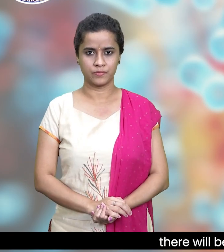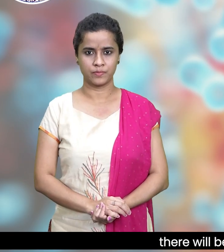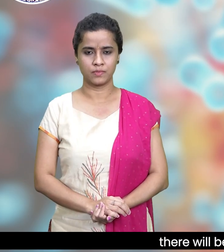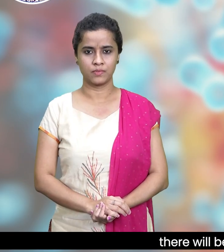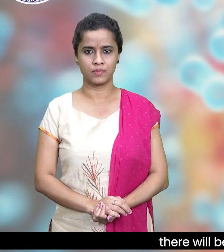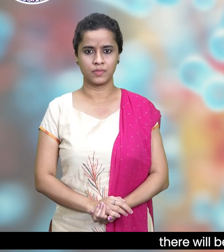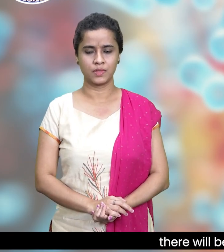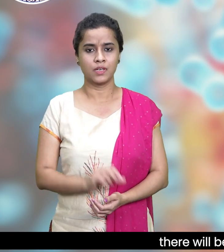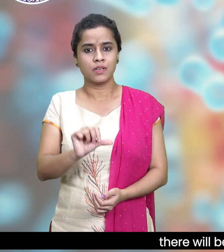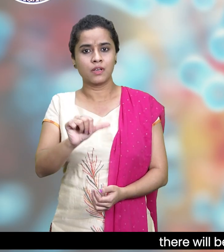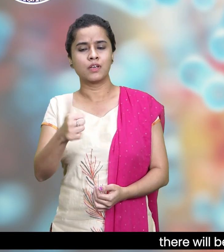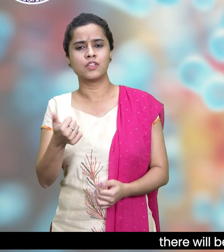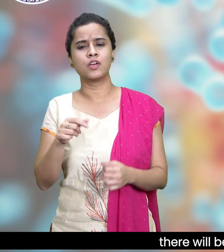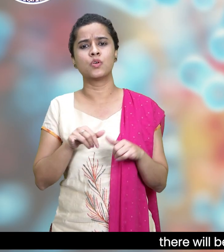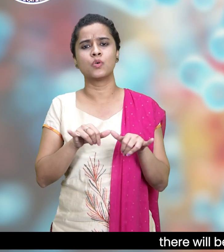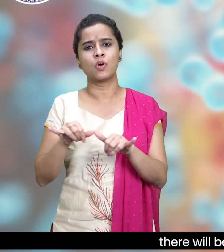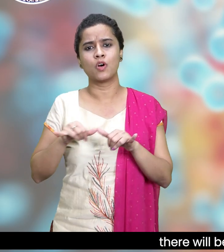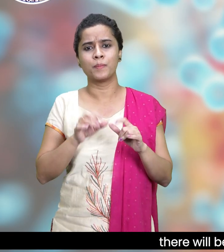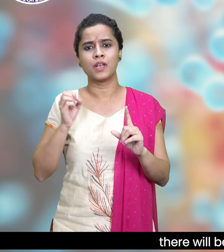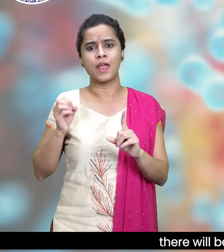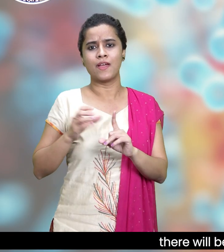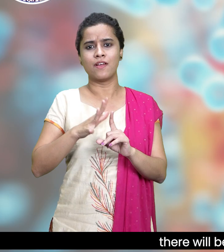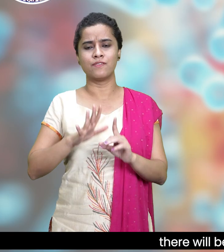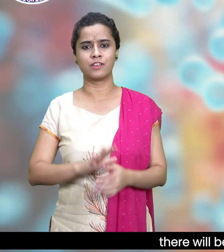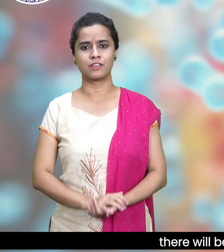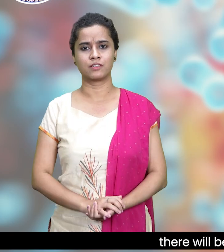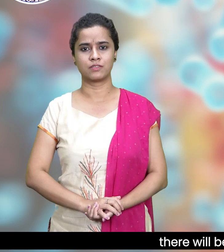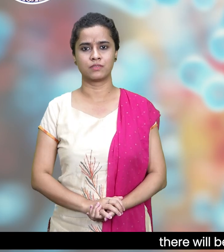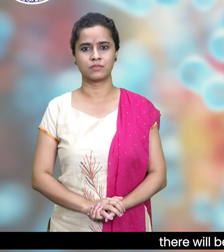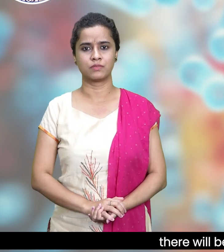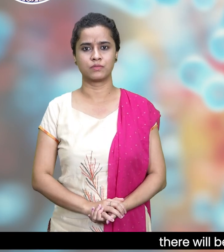there will be another common effects too.